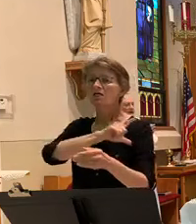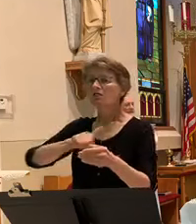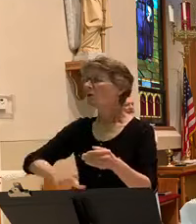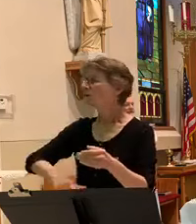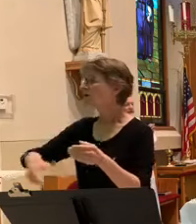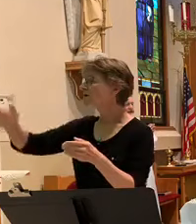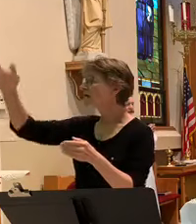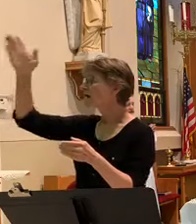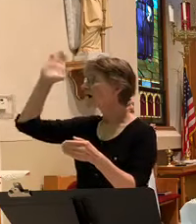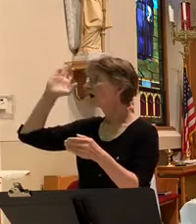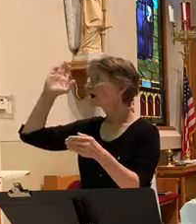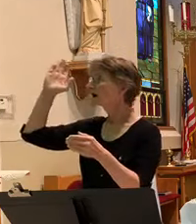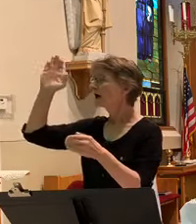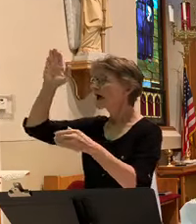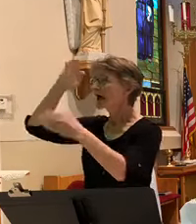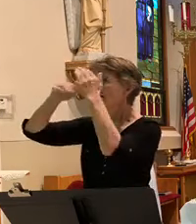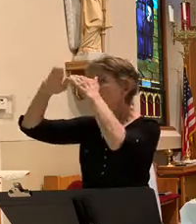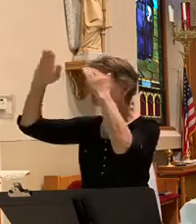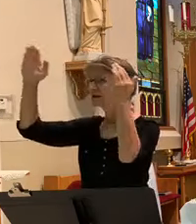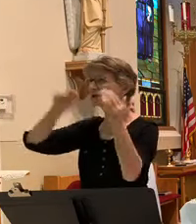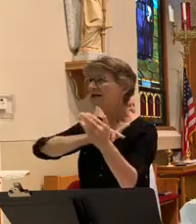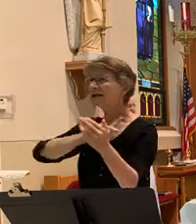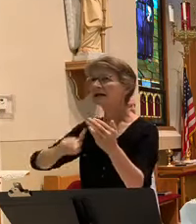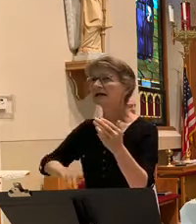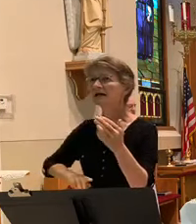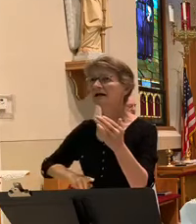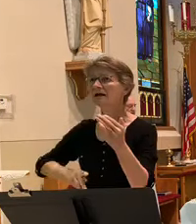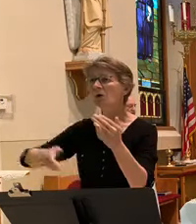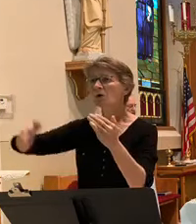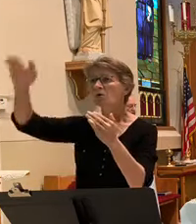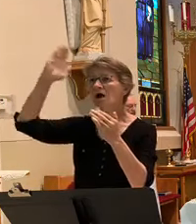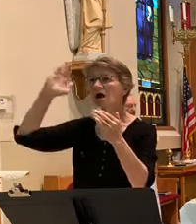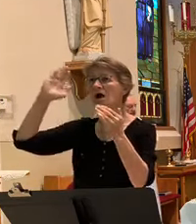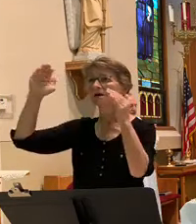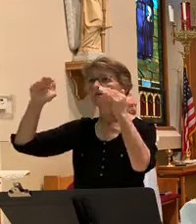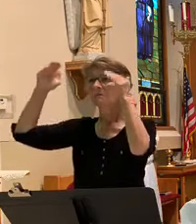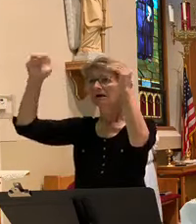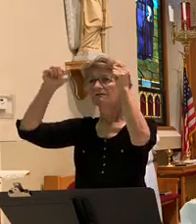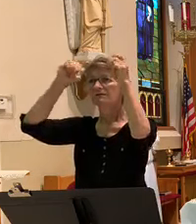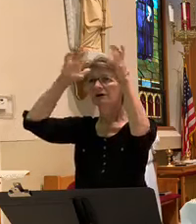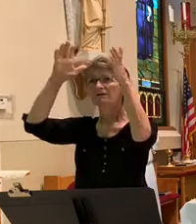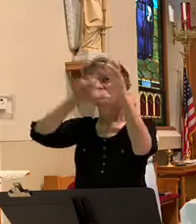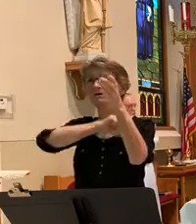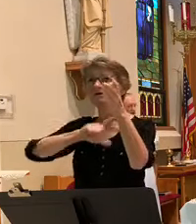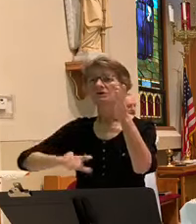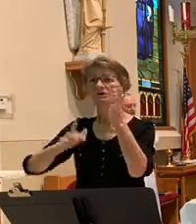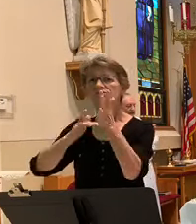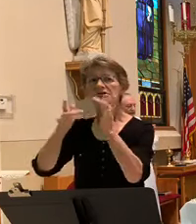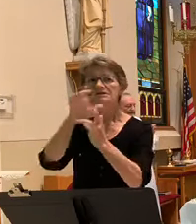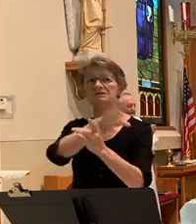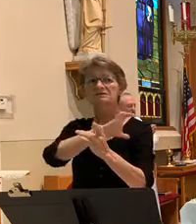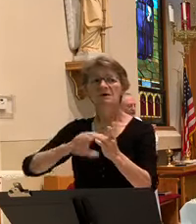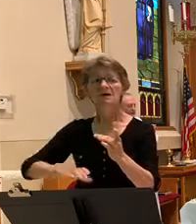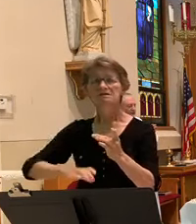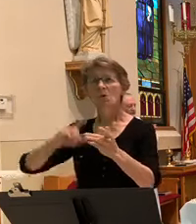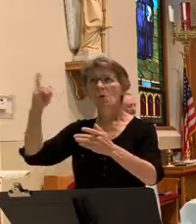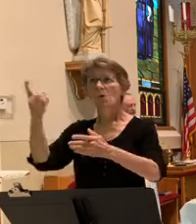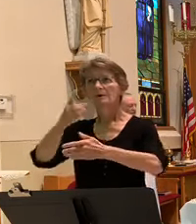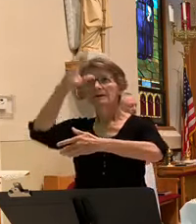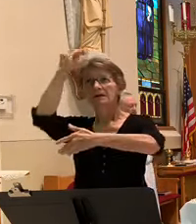God, Heavenly King, O God, Almighty Father, Lord Jesus Christ, only begotten